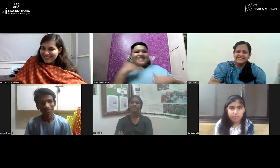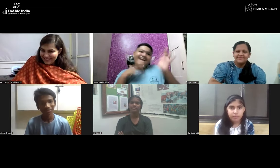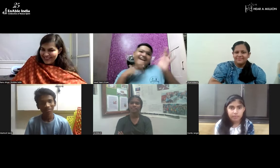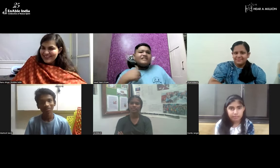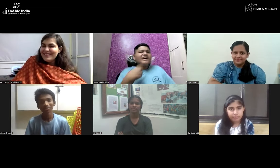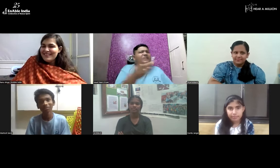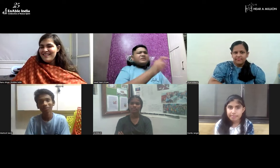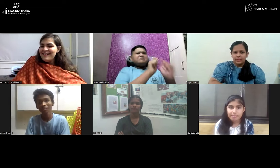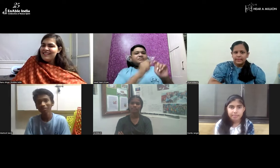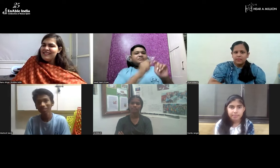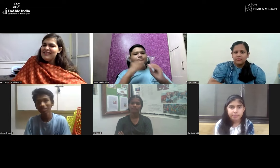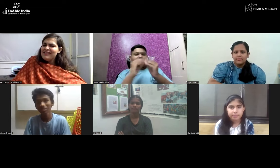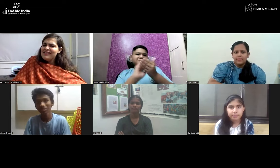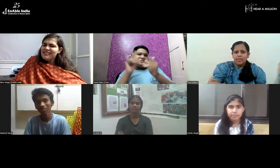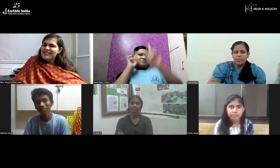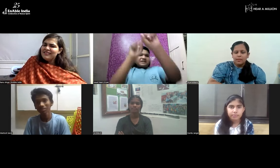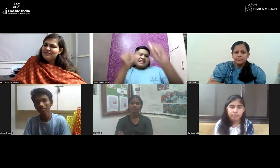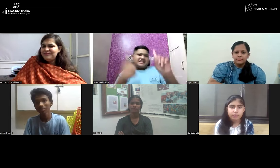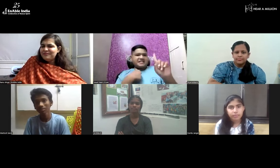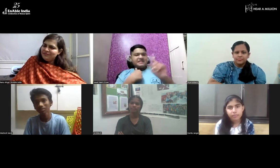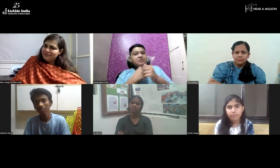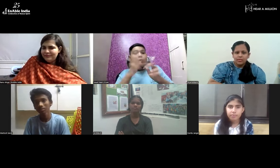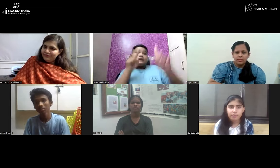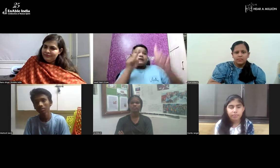about. Yes, it brings a more positive mindset.